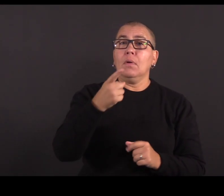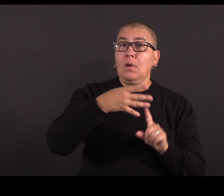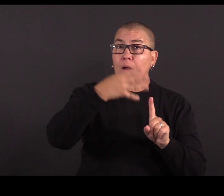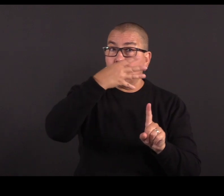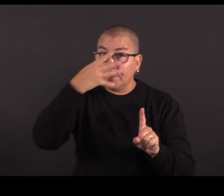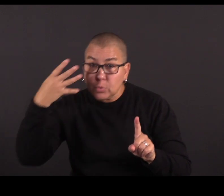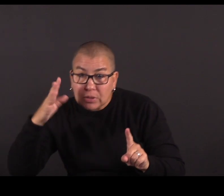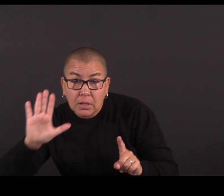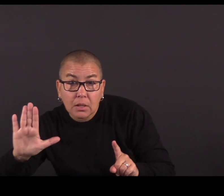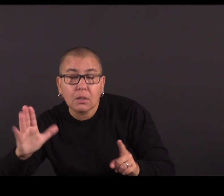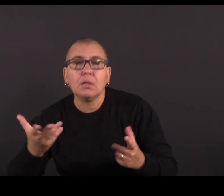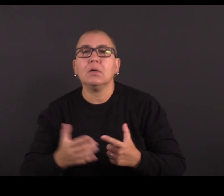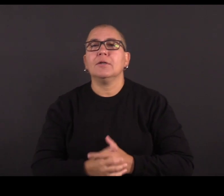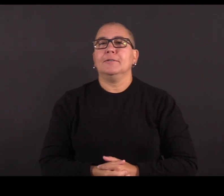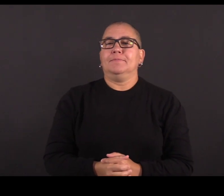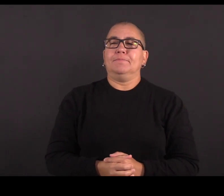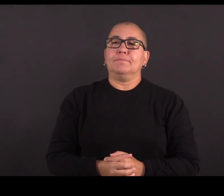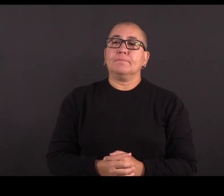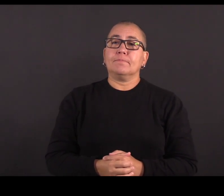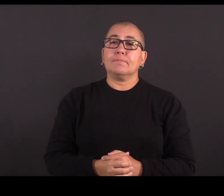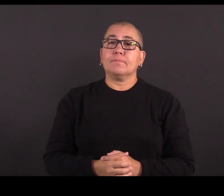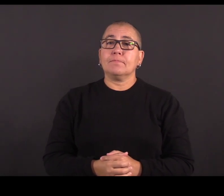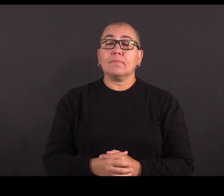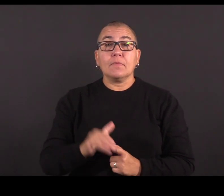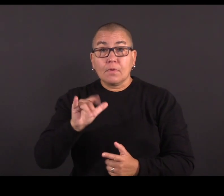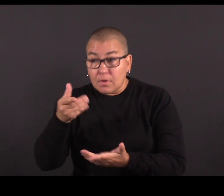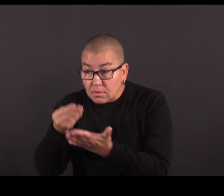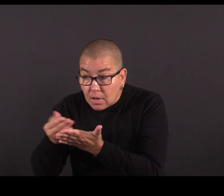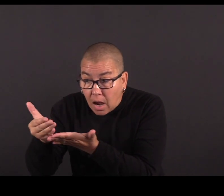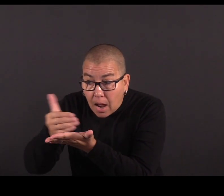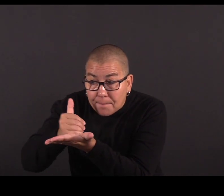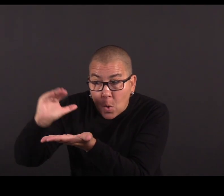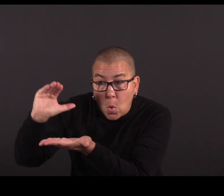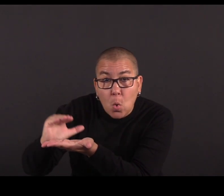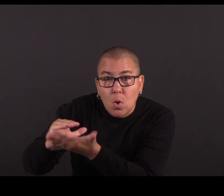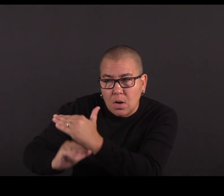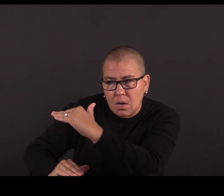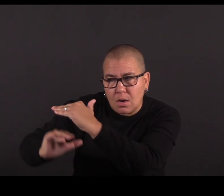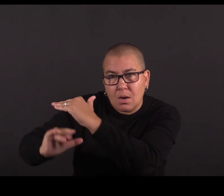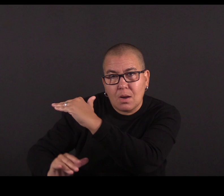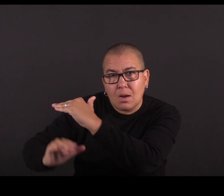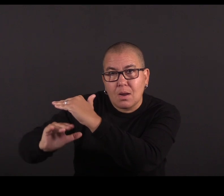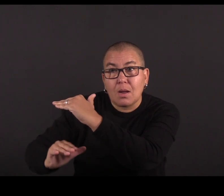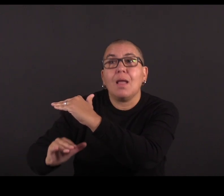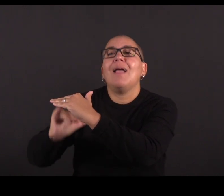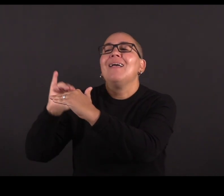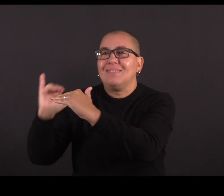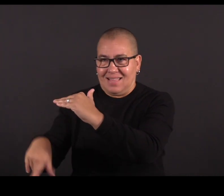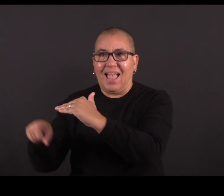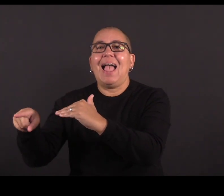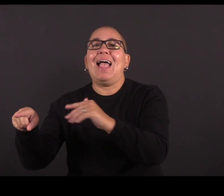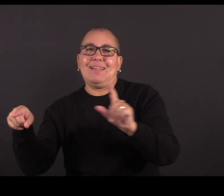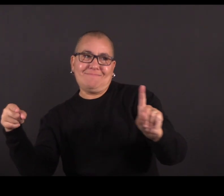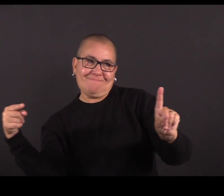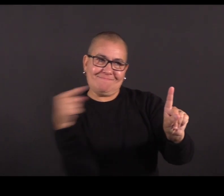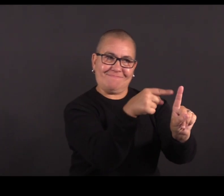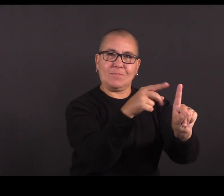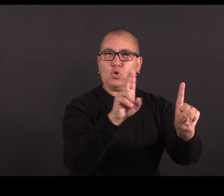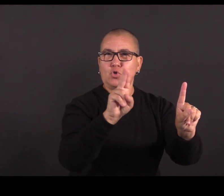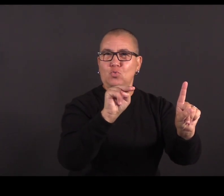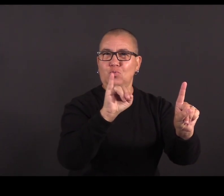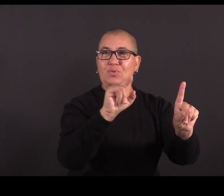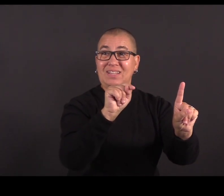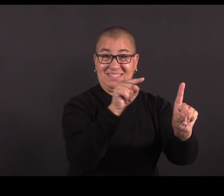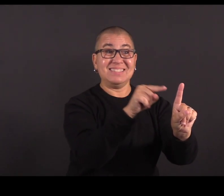As with low project-based housing, the subsidy is attached to the building or unit, and the tenant cannot take it with